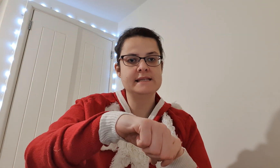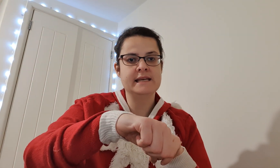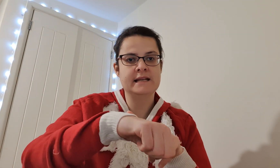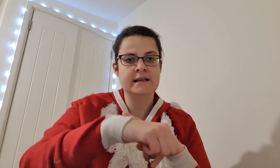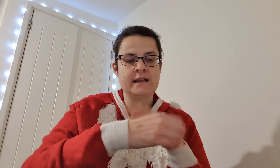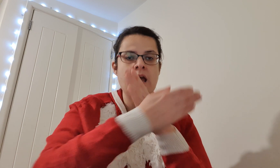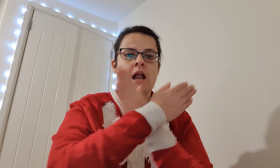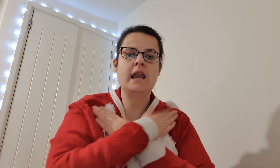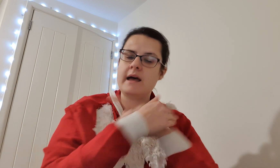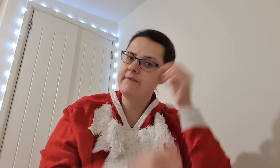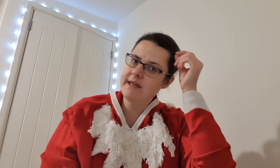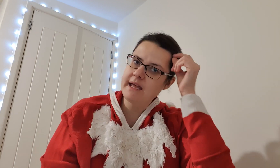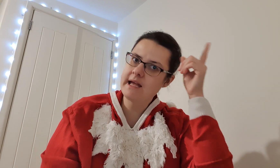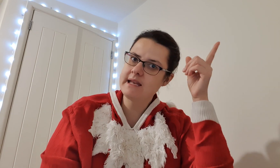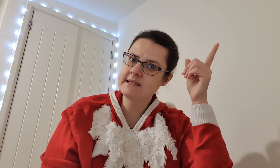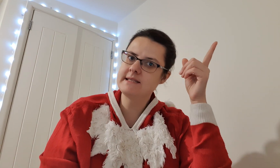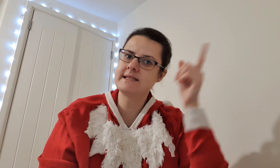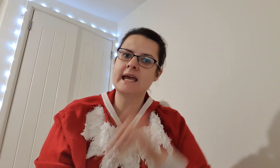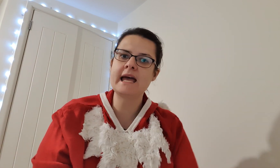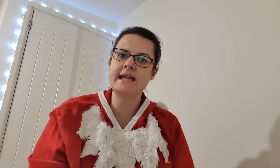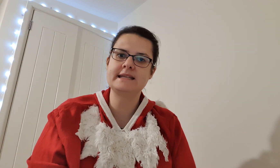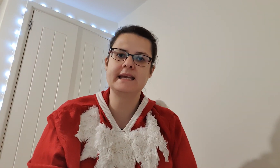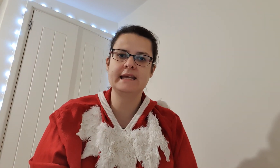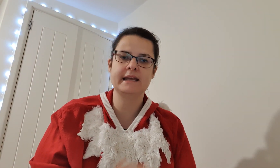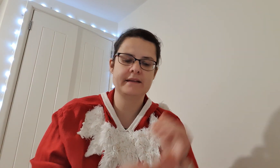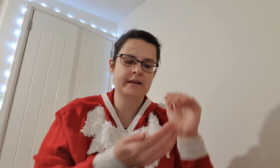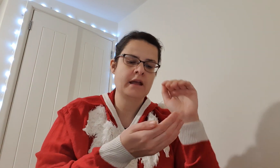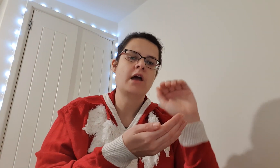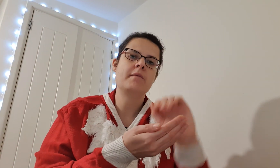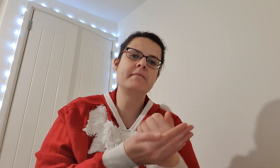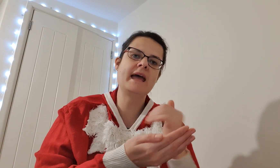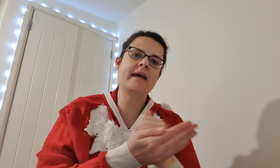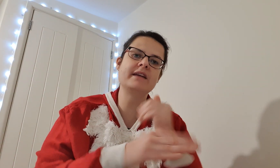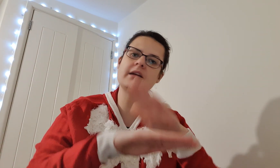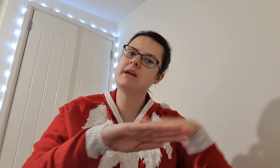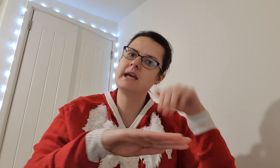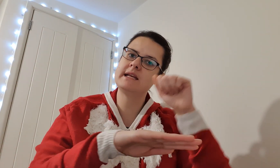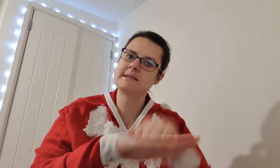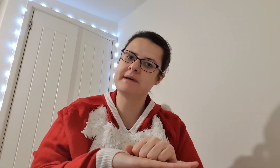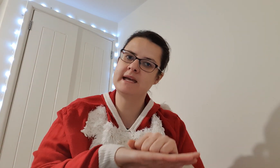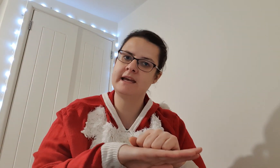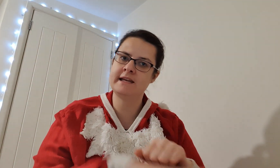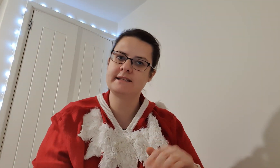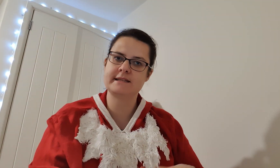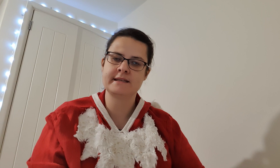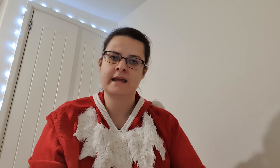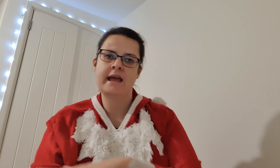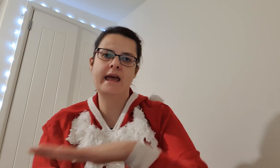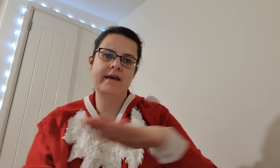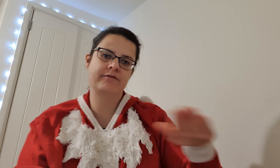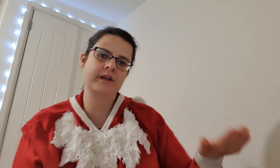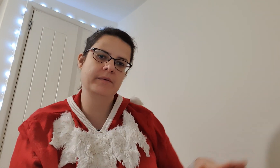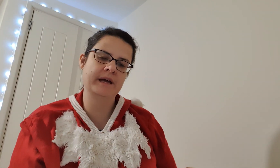season, love and understanding. Merry Christmas,